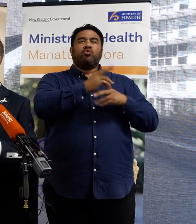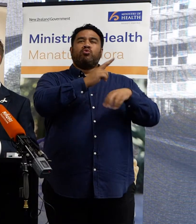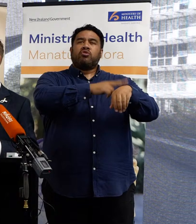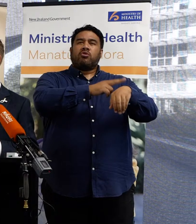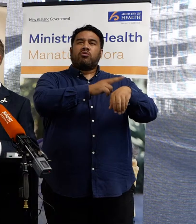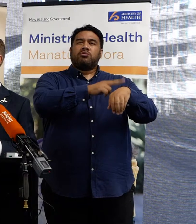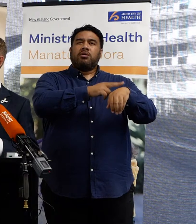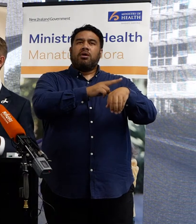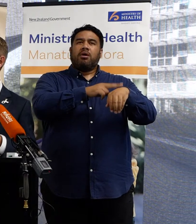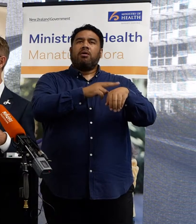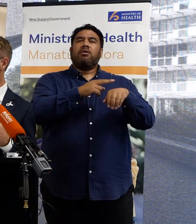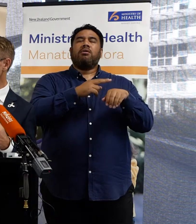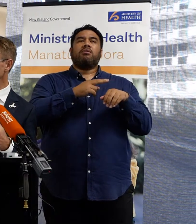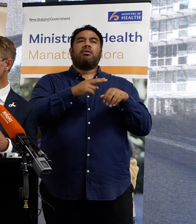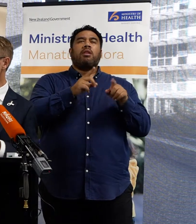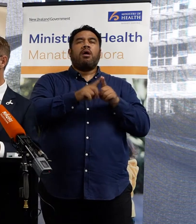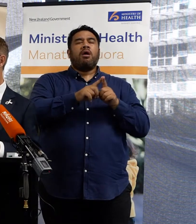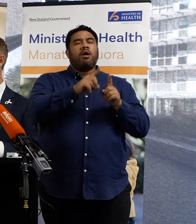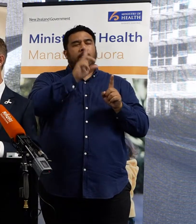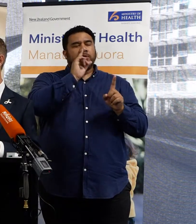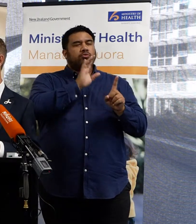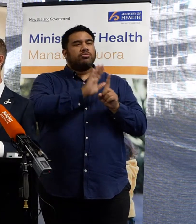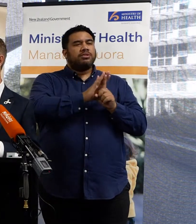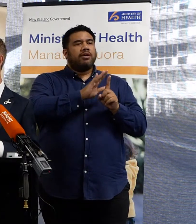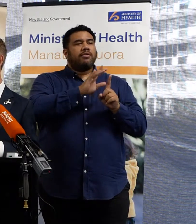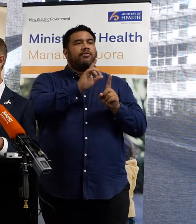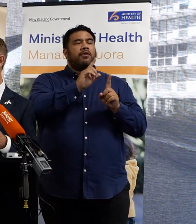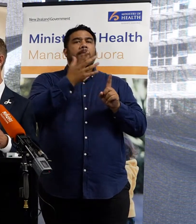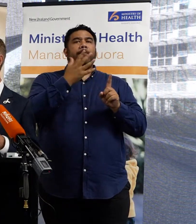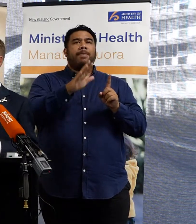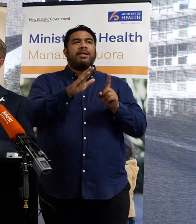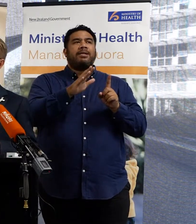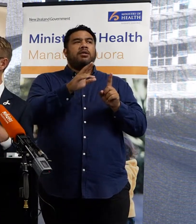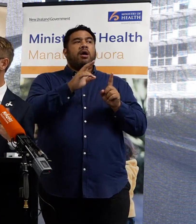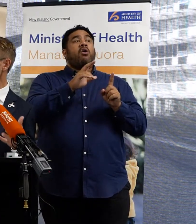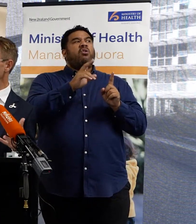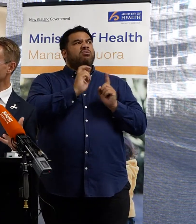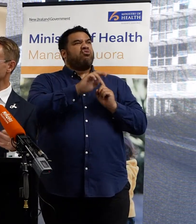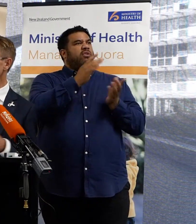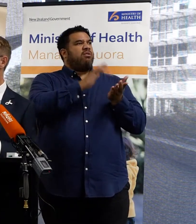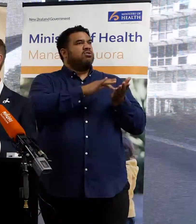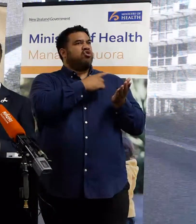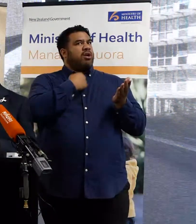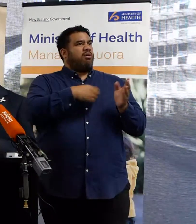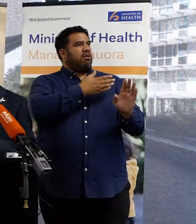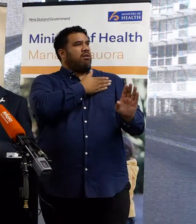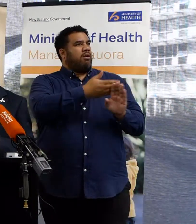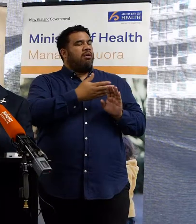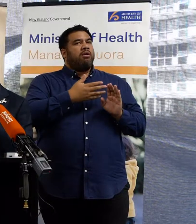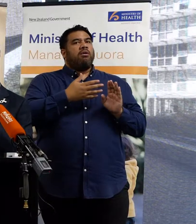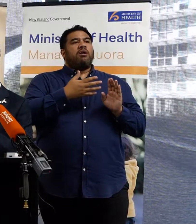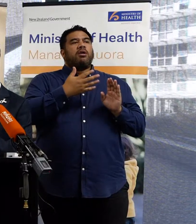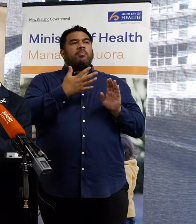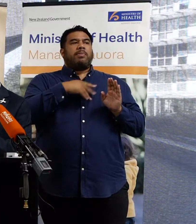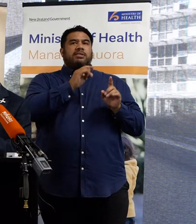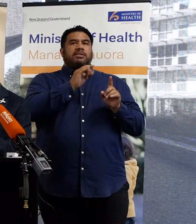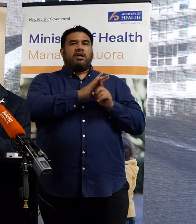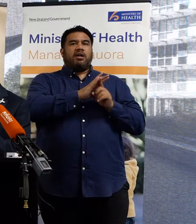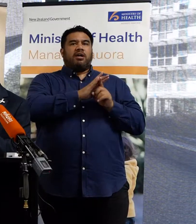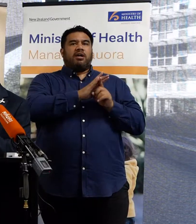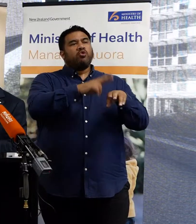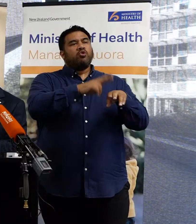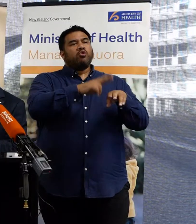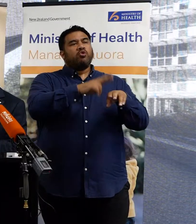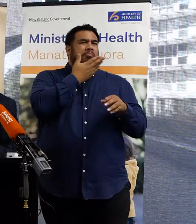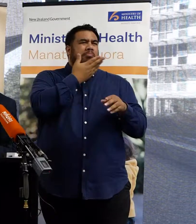they may have possibly fitted the case definition, may have a history of travel to China, may